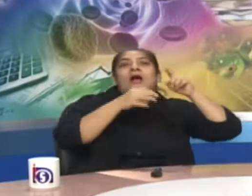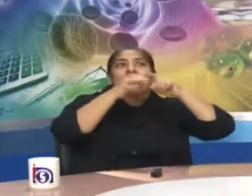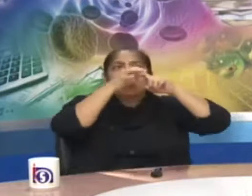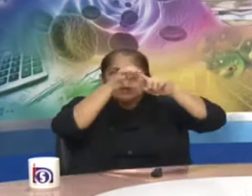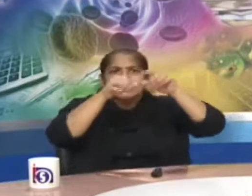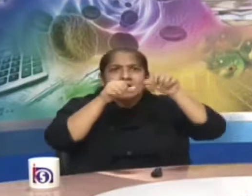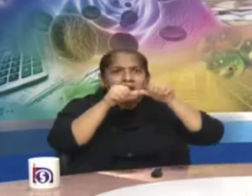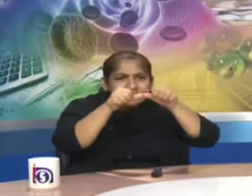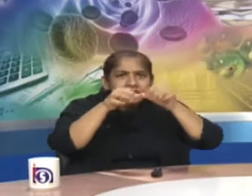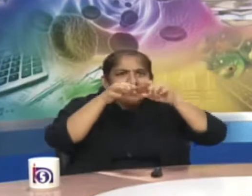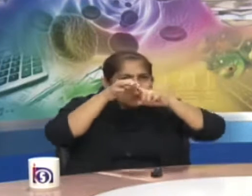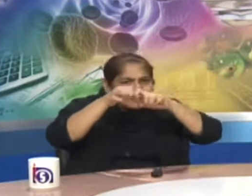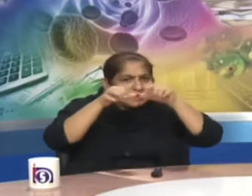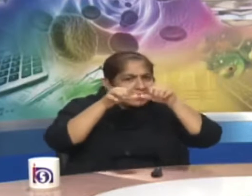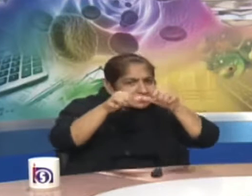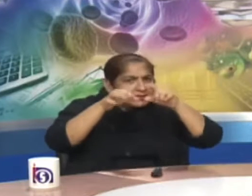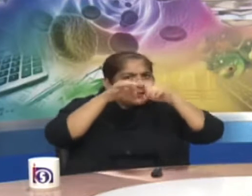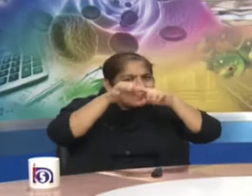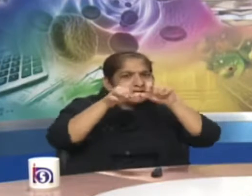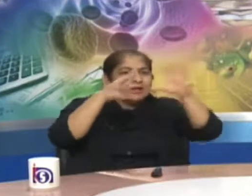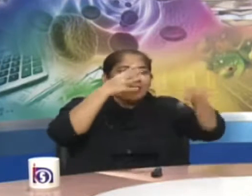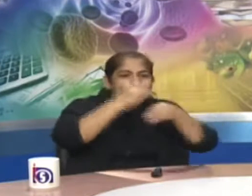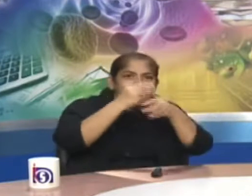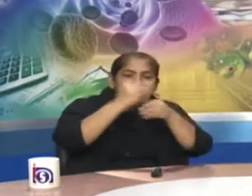look at the questions and try to find the answers.